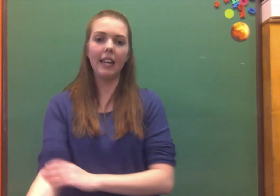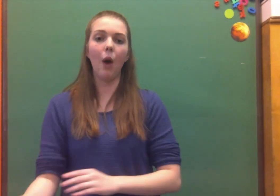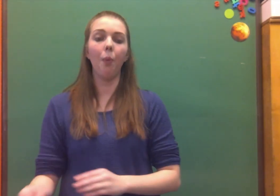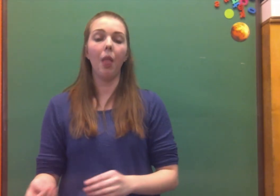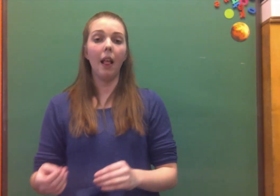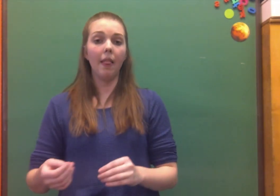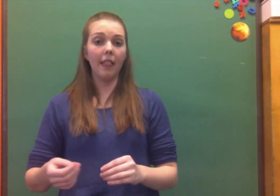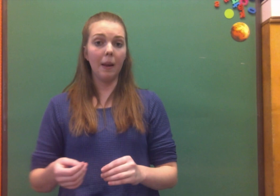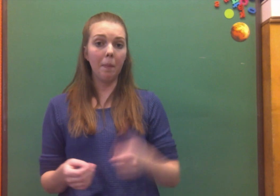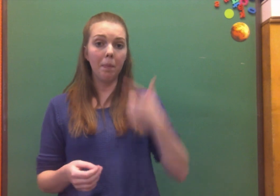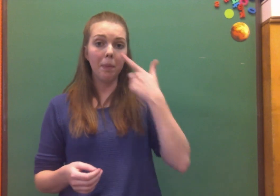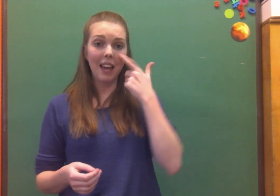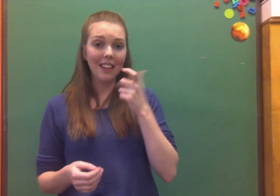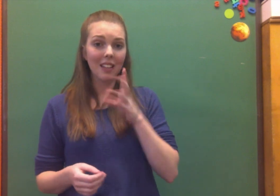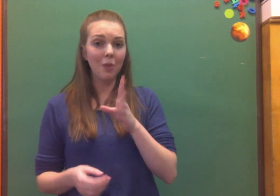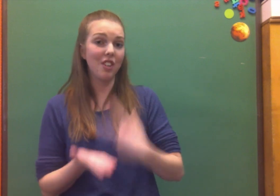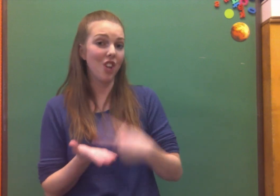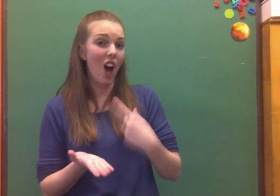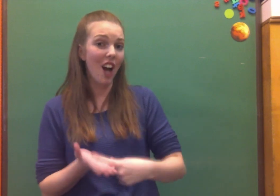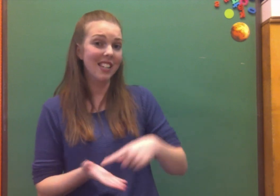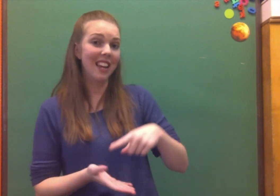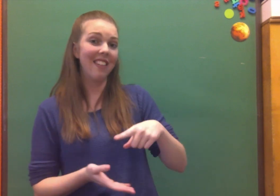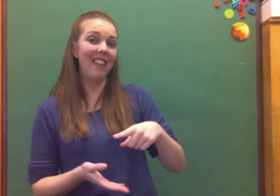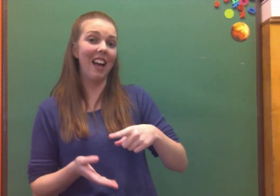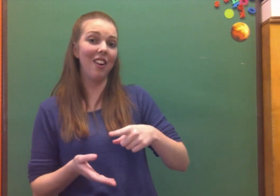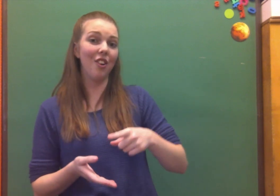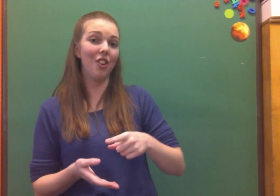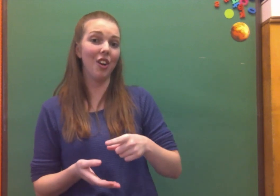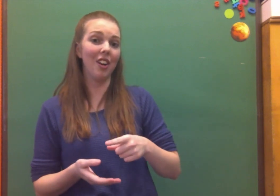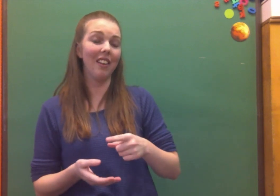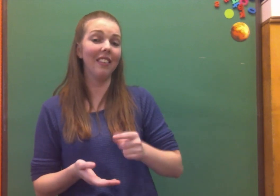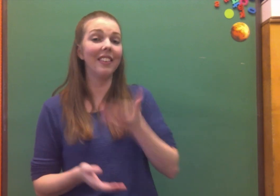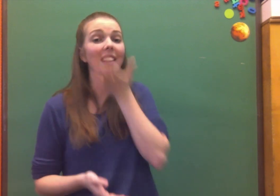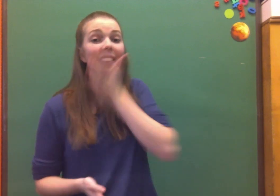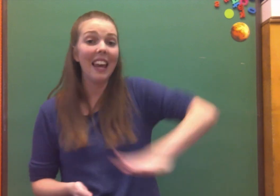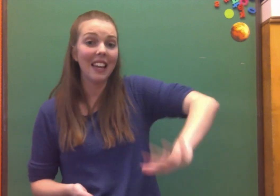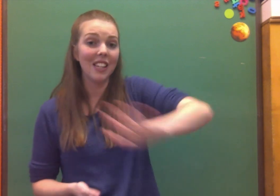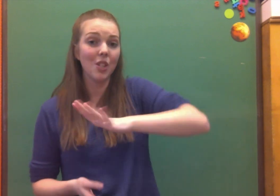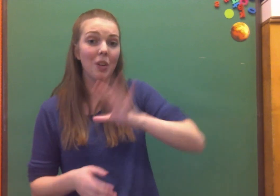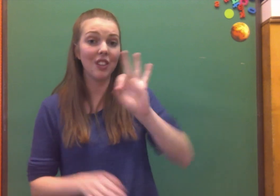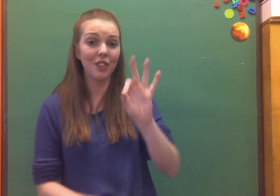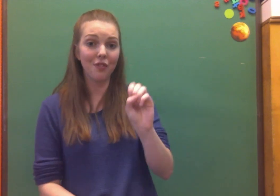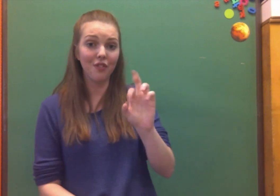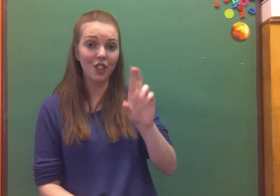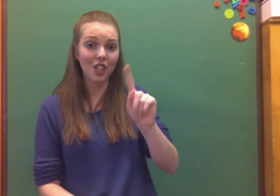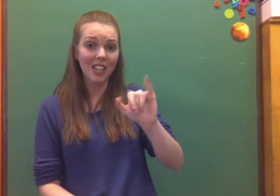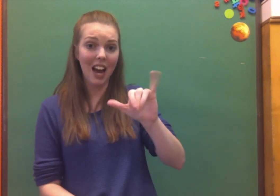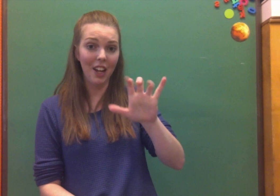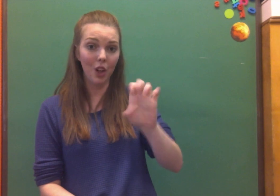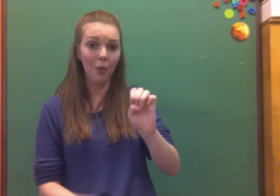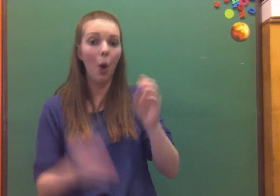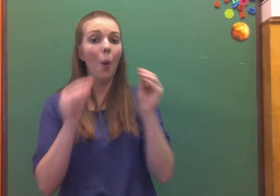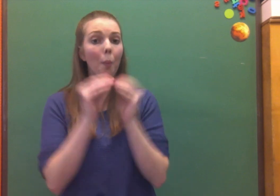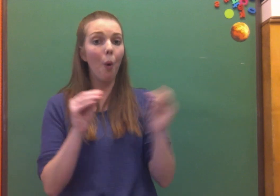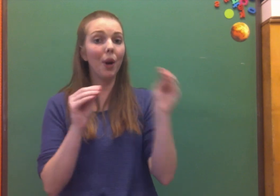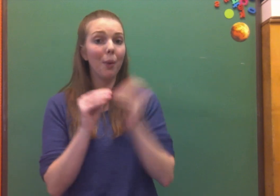Now, because as we had talked that the land was fertile, more and